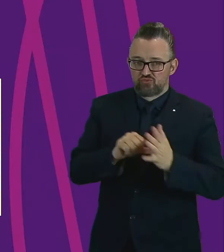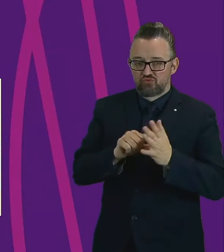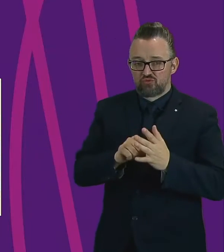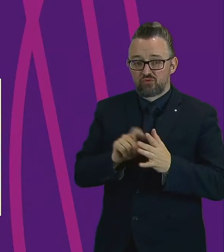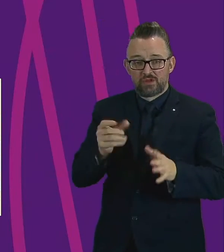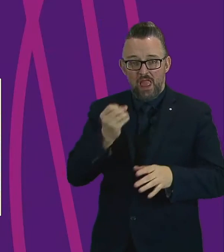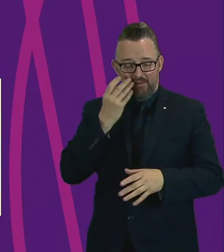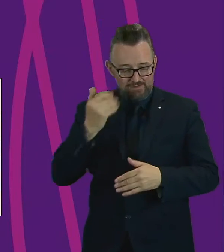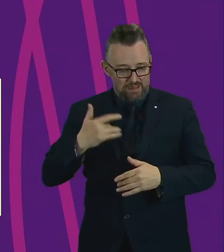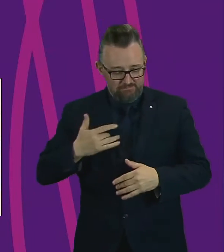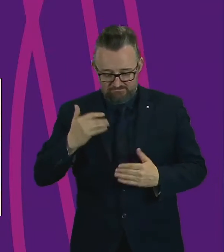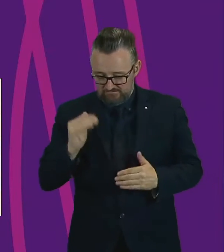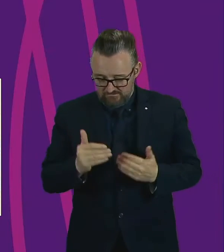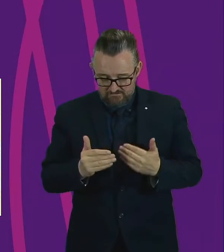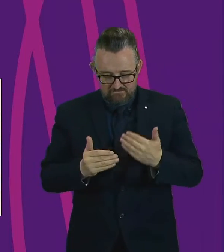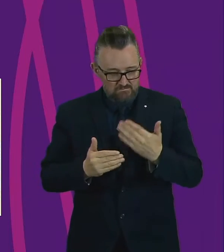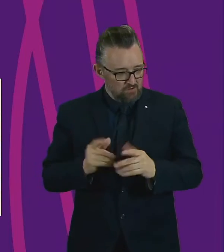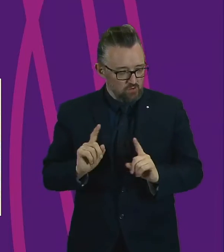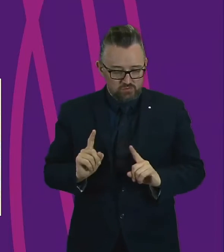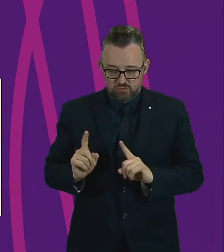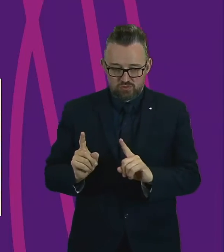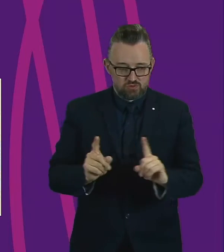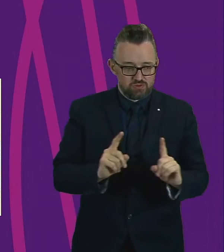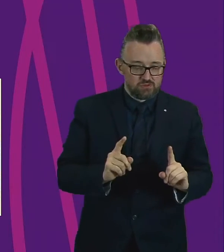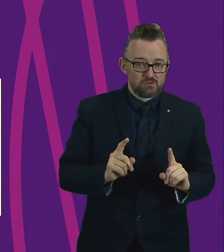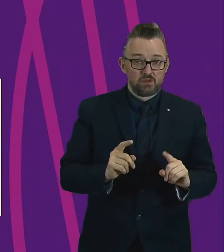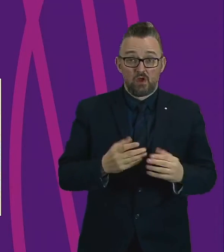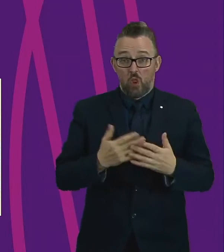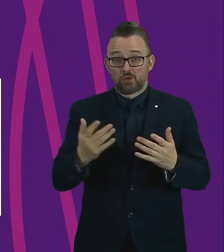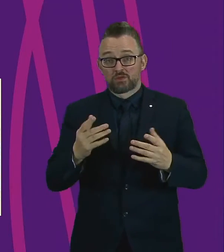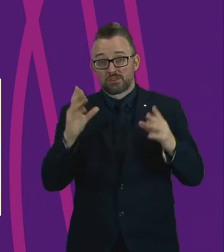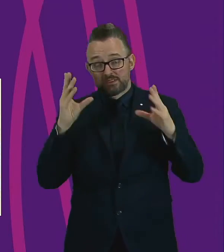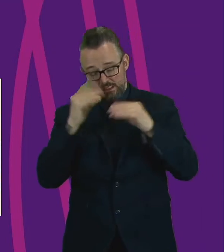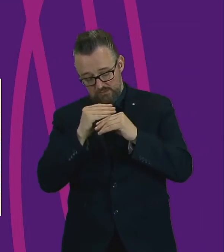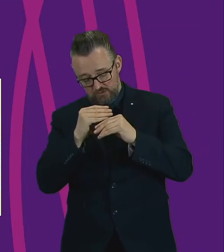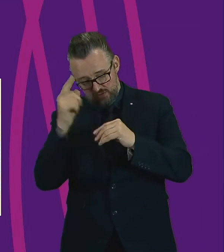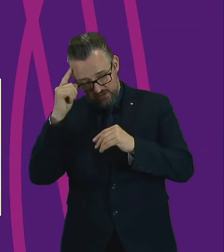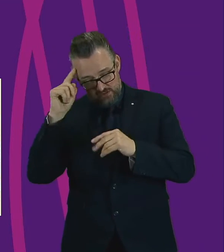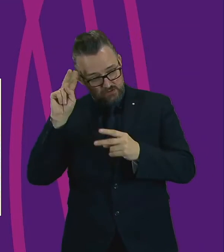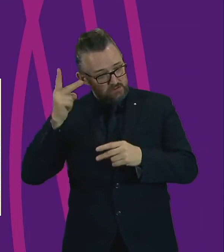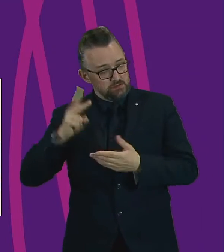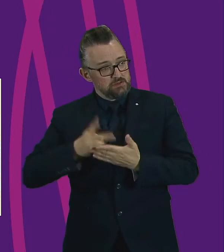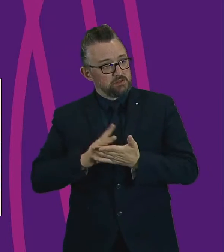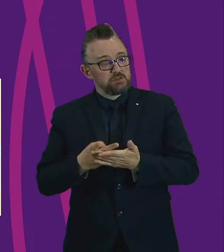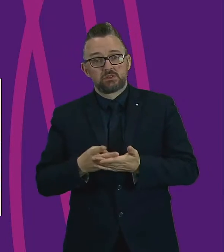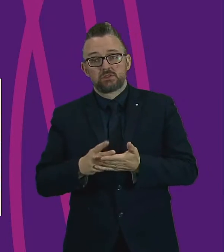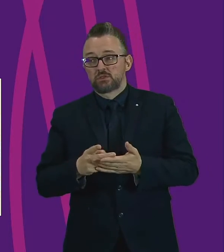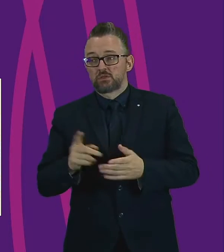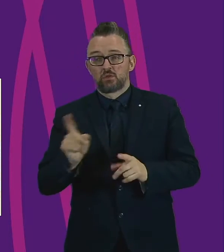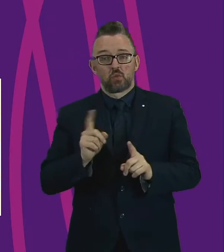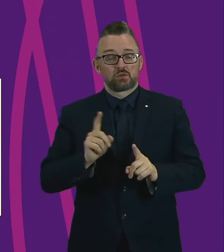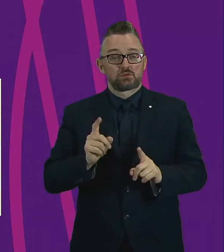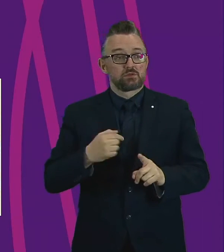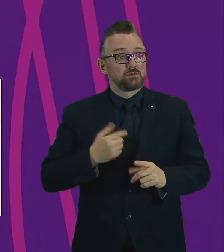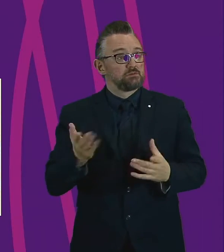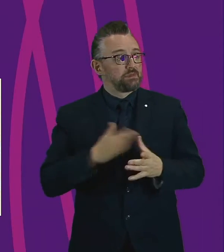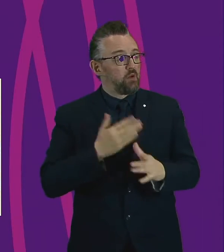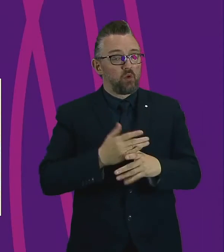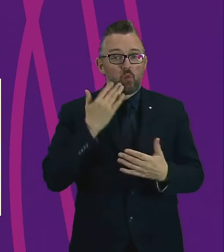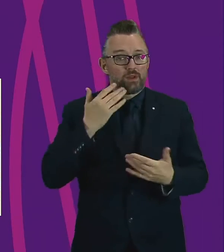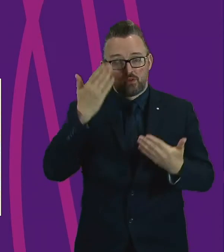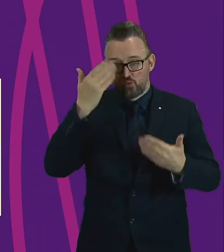day to day, many losing sleep at night, anxious, not knowing when they can return to work,